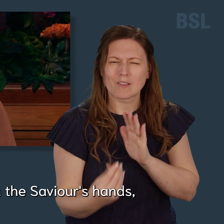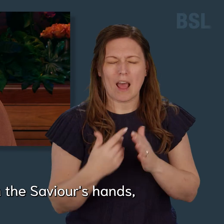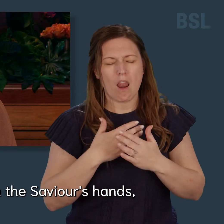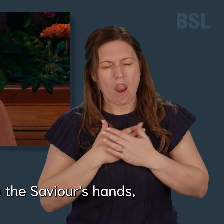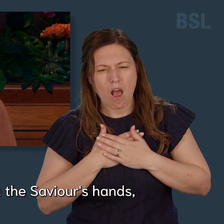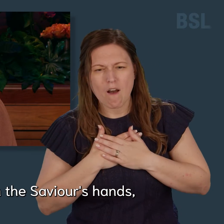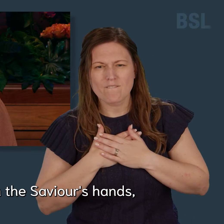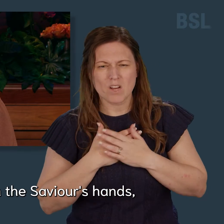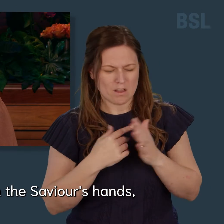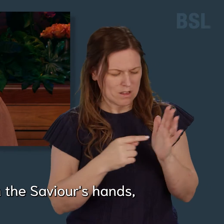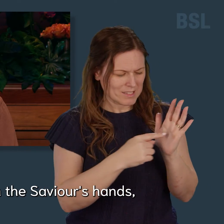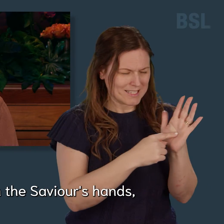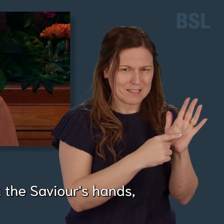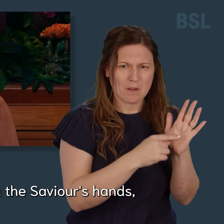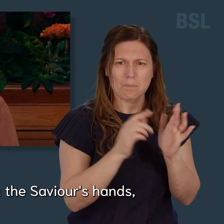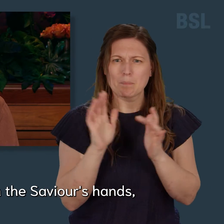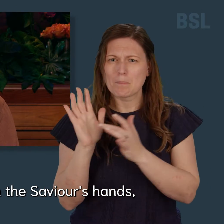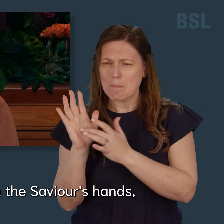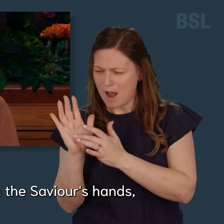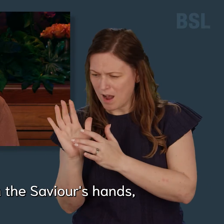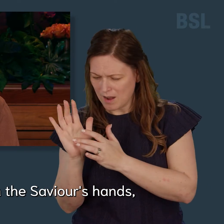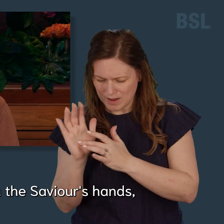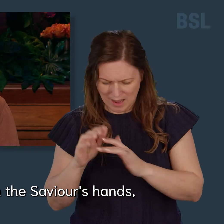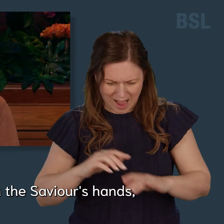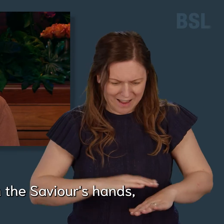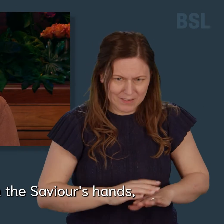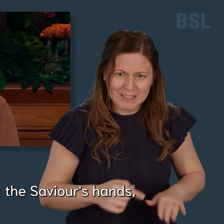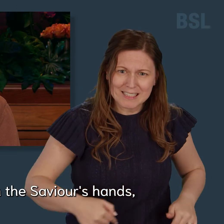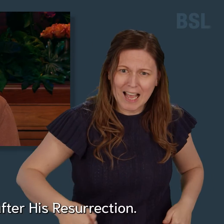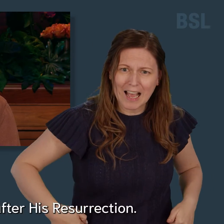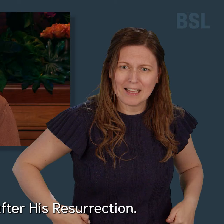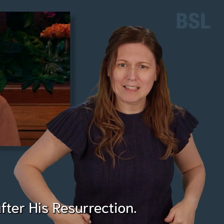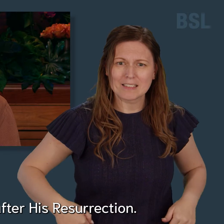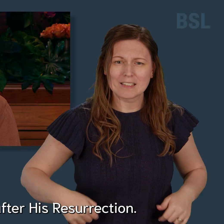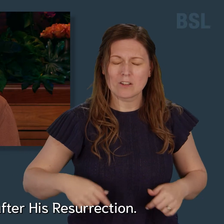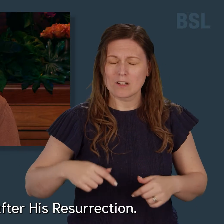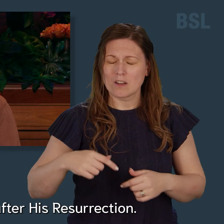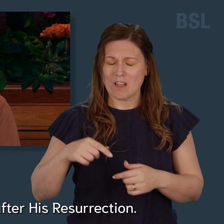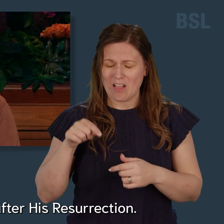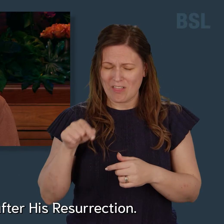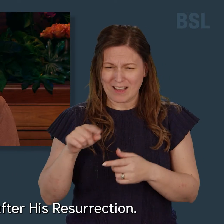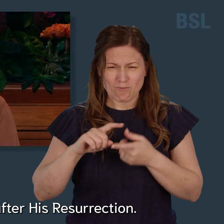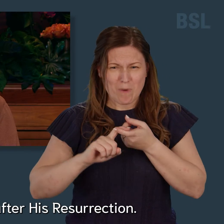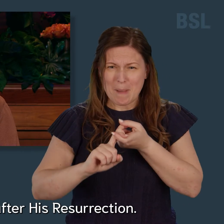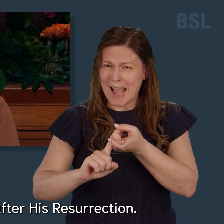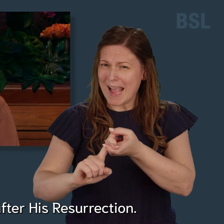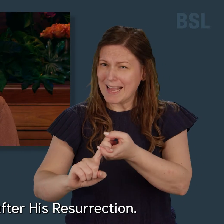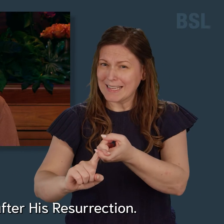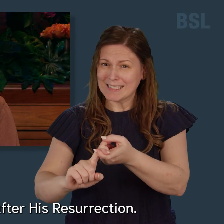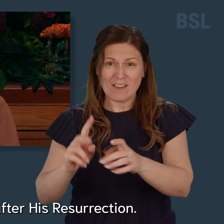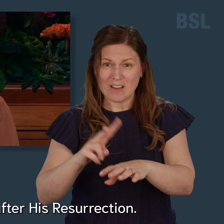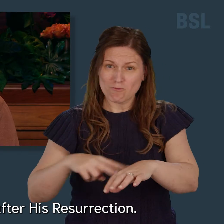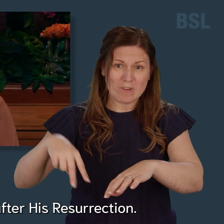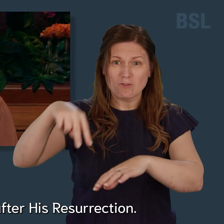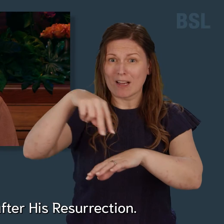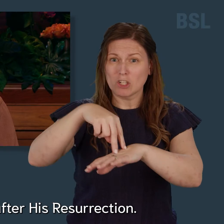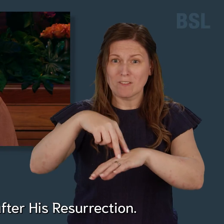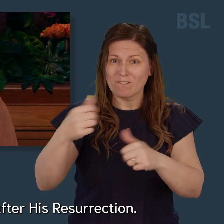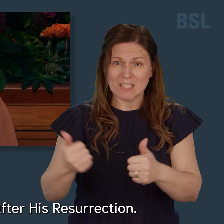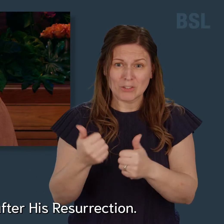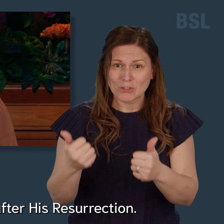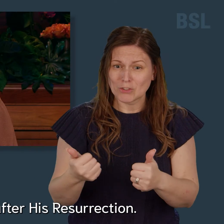sacrifice, the marks in the Savior's hands, feet, and side remaining even after